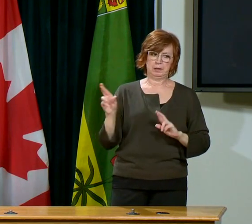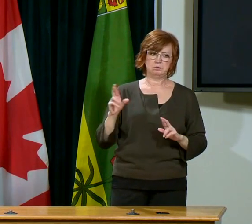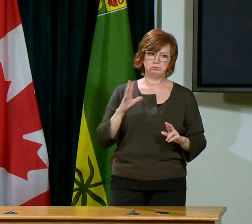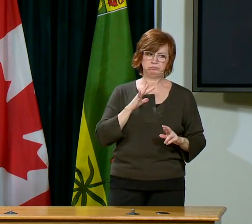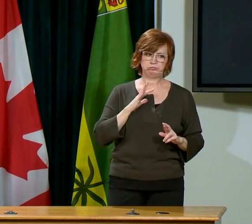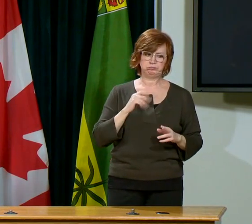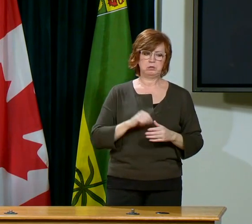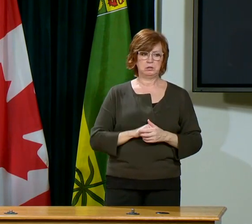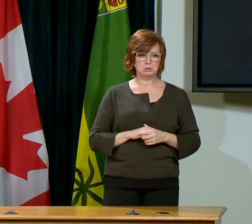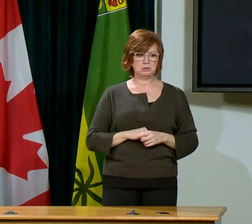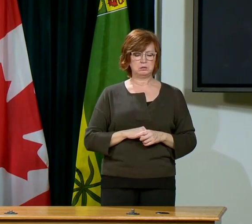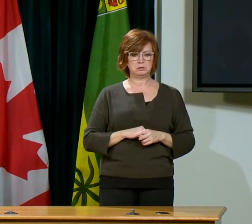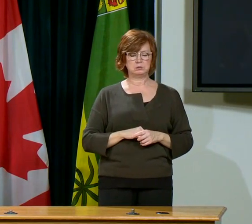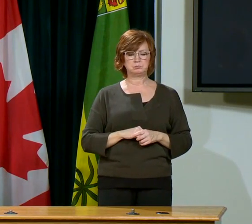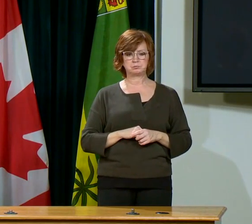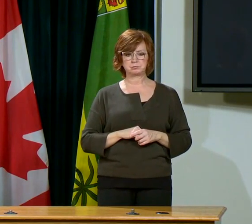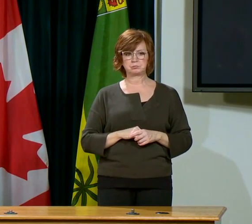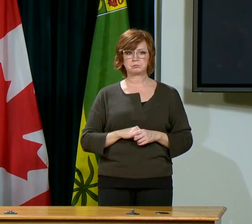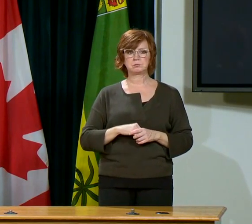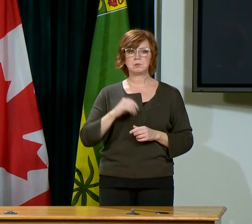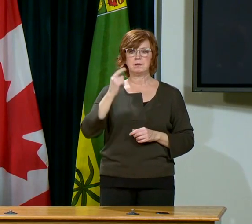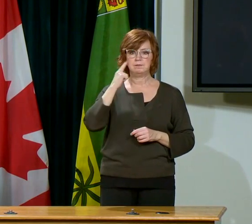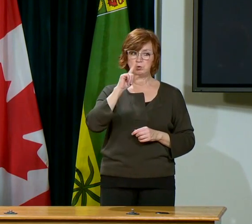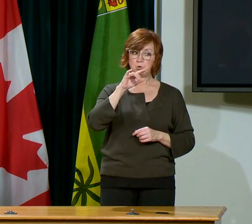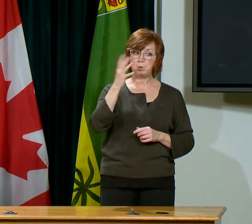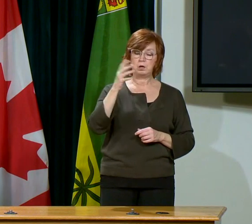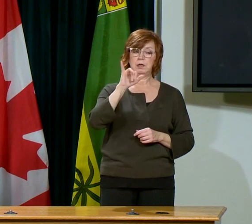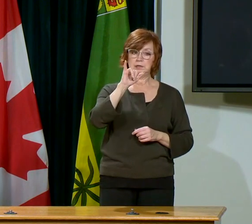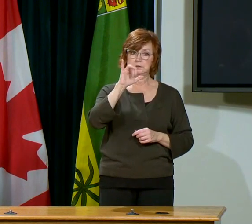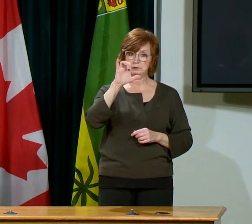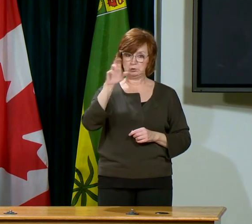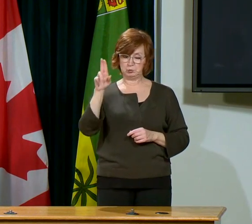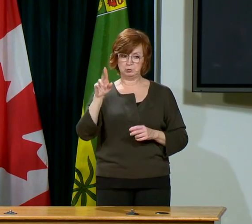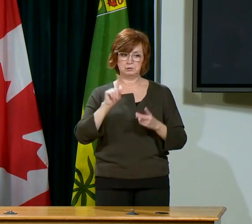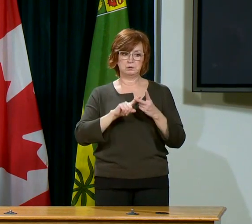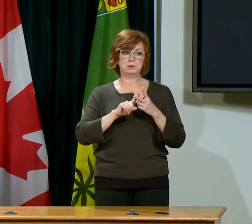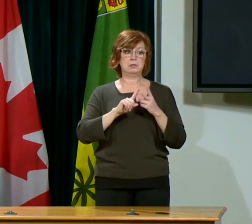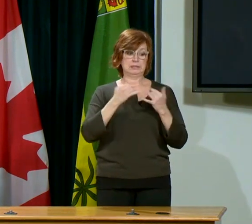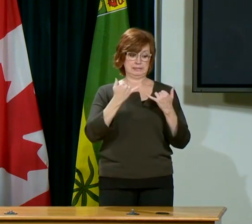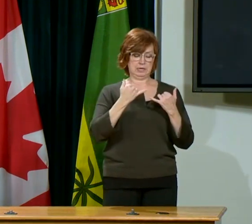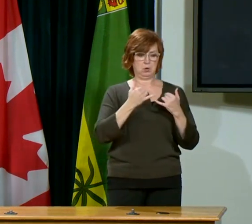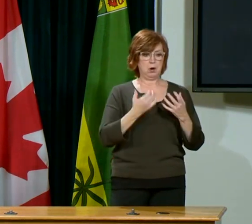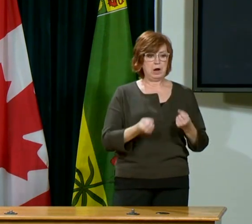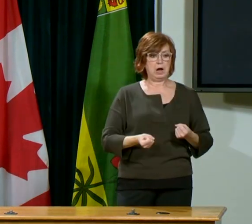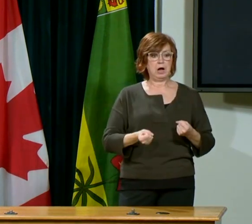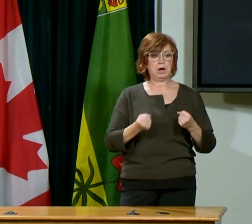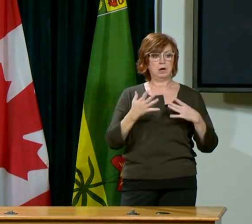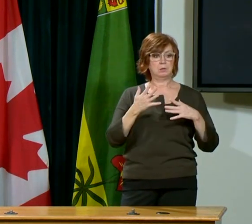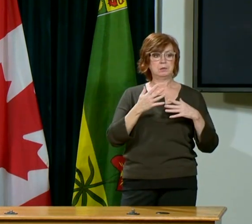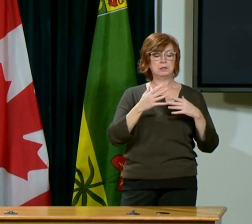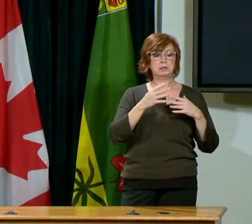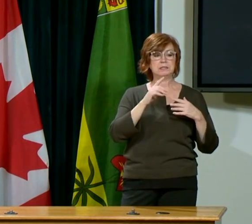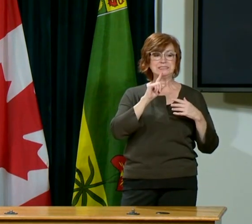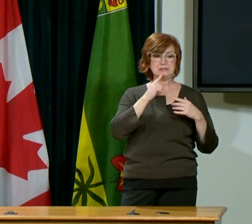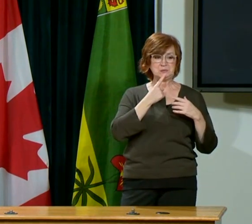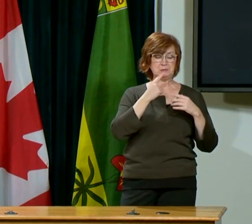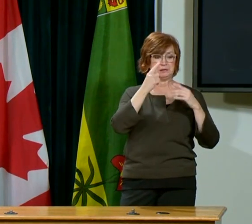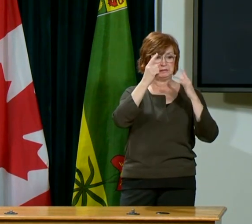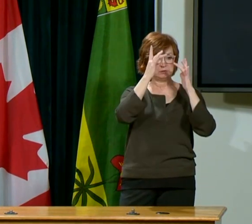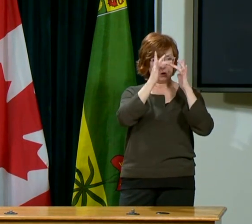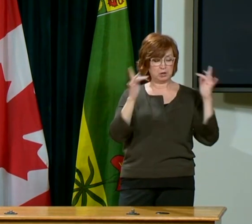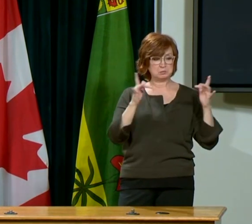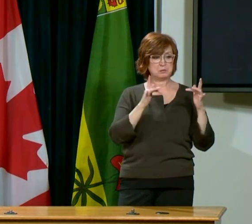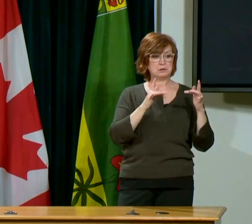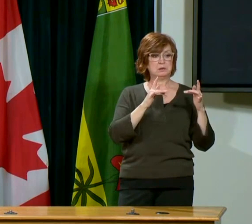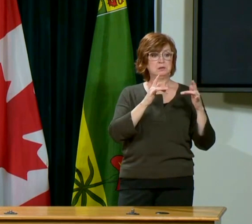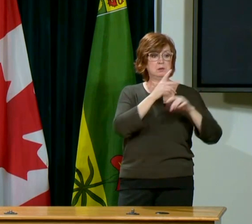they require ICU care. And we have over 1,000 acute care hospital beds available today to care for patients as they come in. The plan